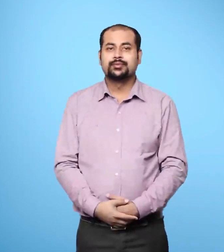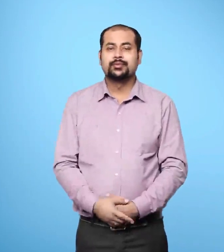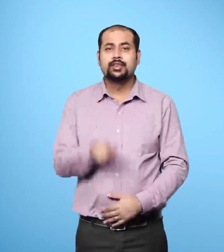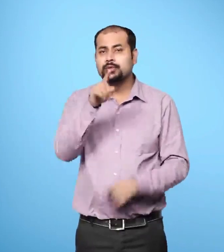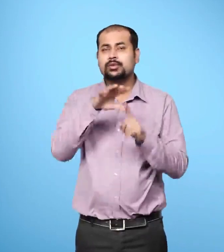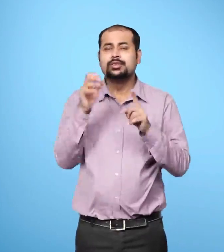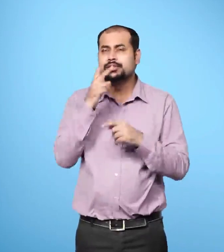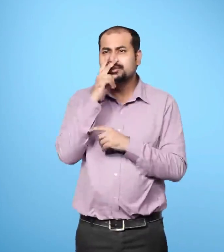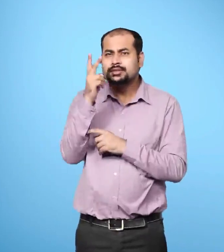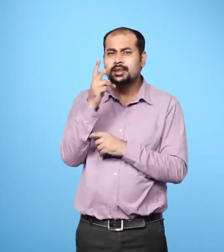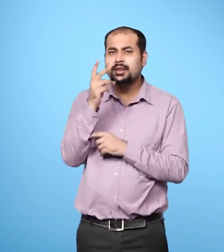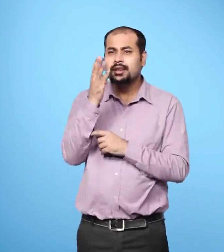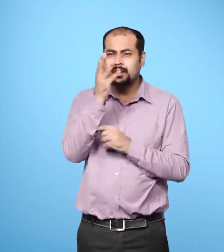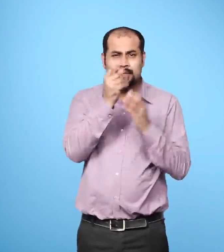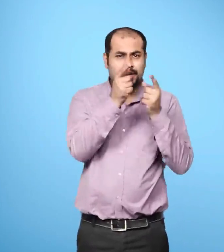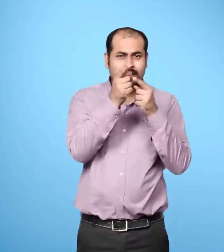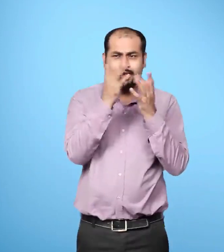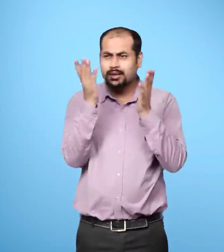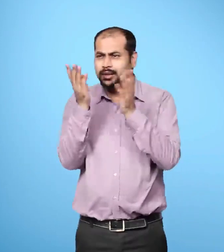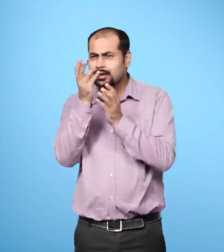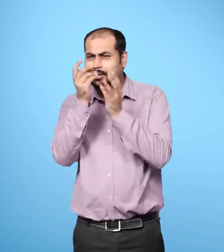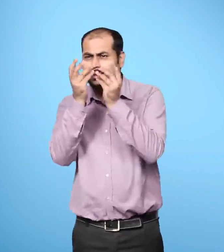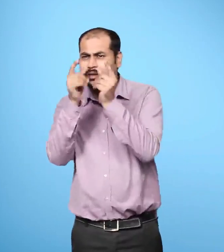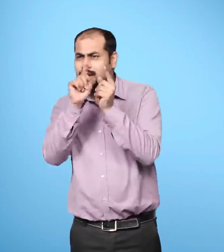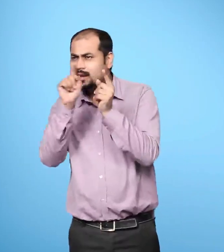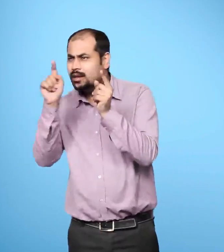This part is solved as an example.